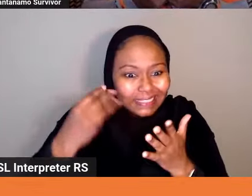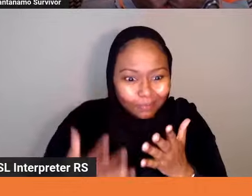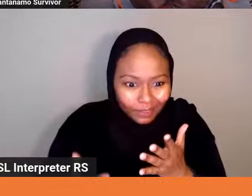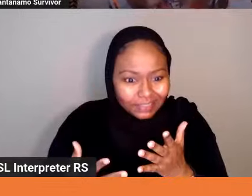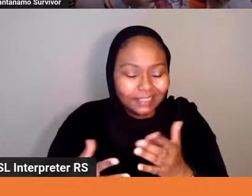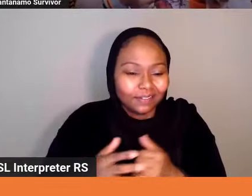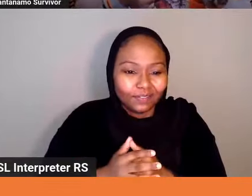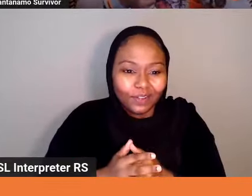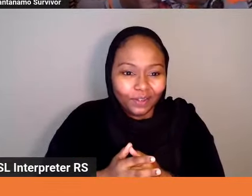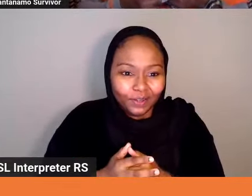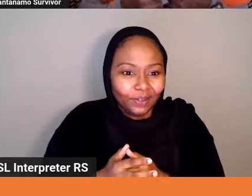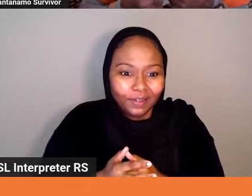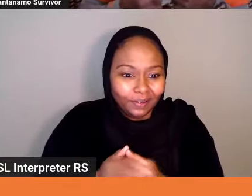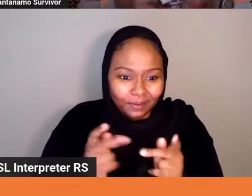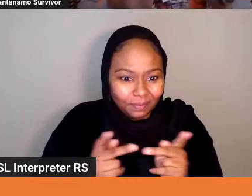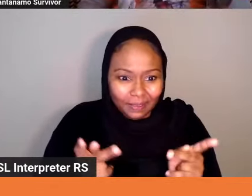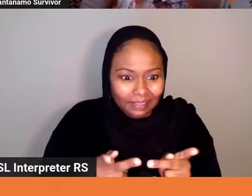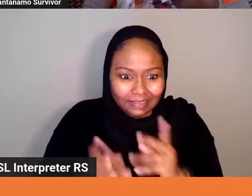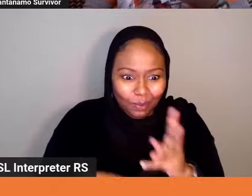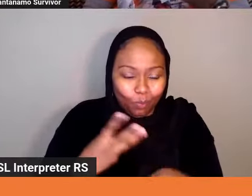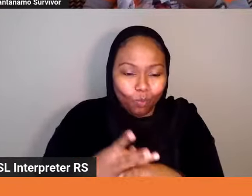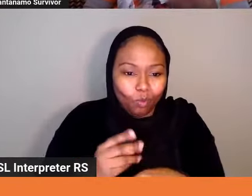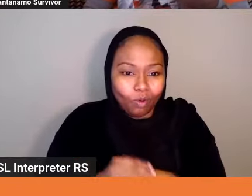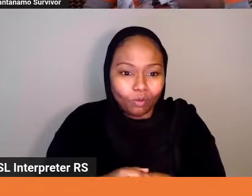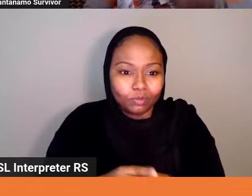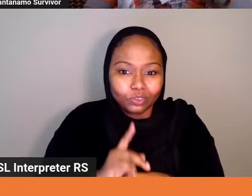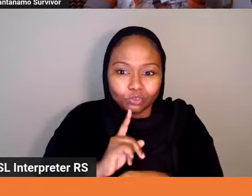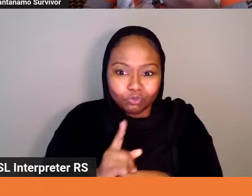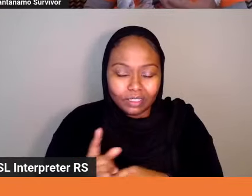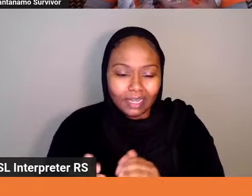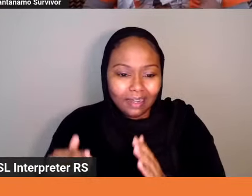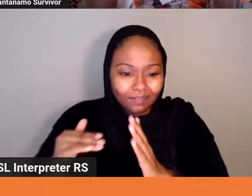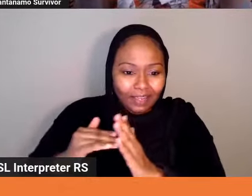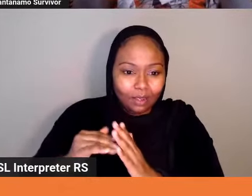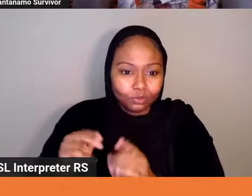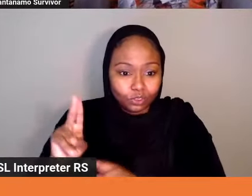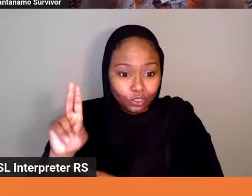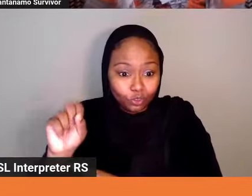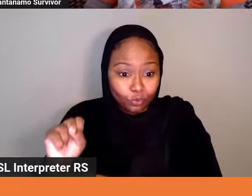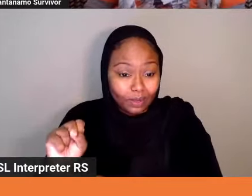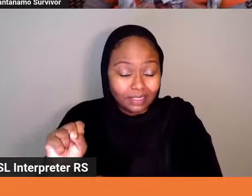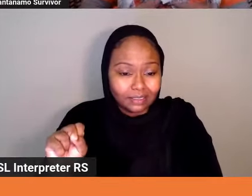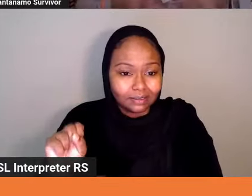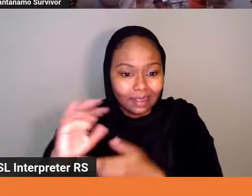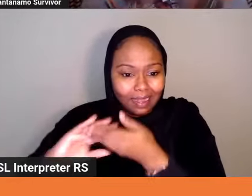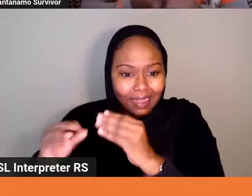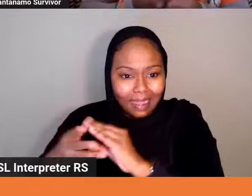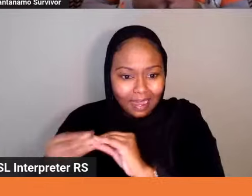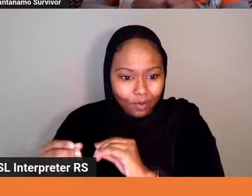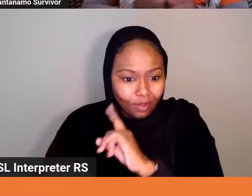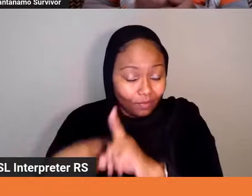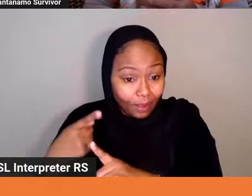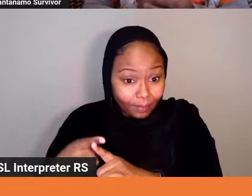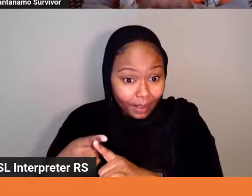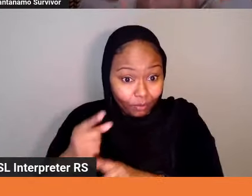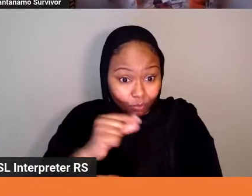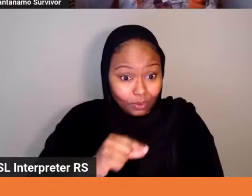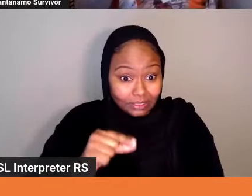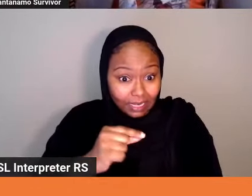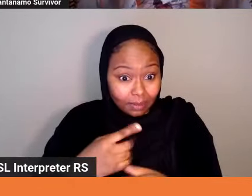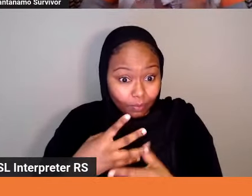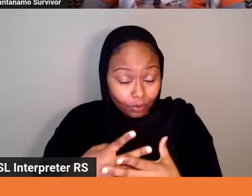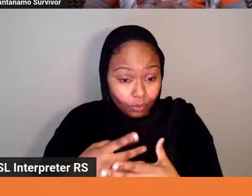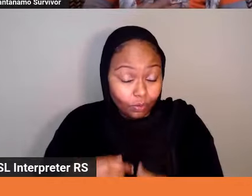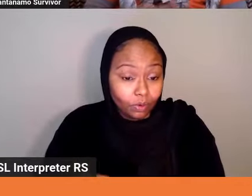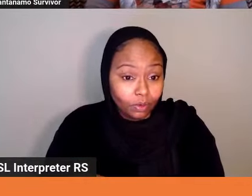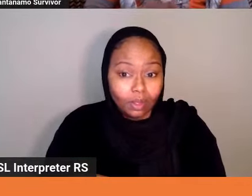struggle, you know, to counter the US narrative about Guantanamo because a lot of secrecy. So keeping secrecy is they can